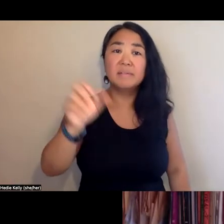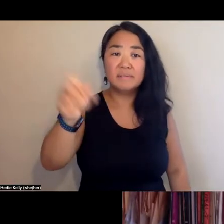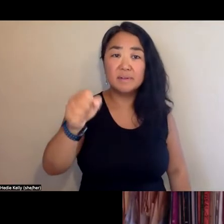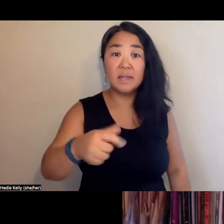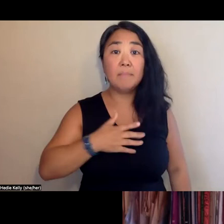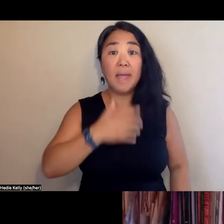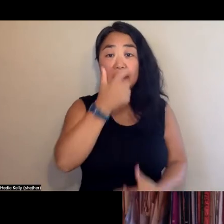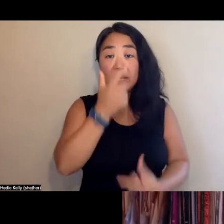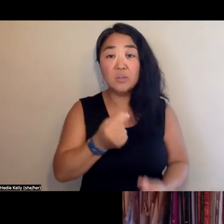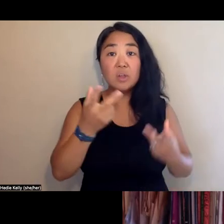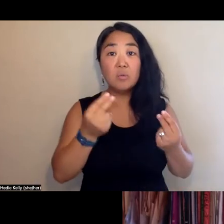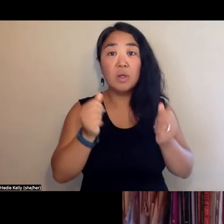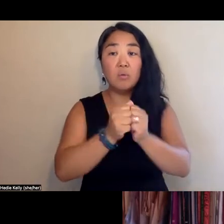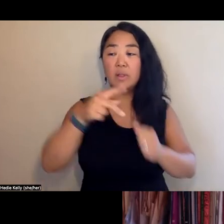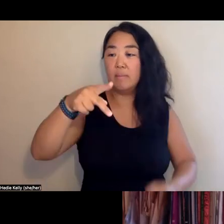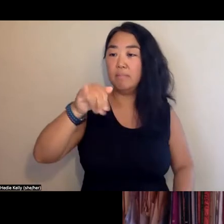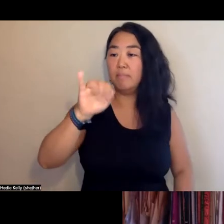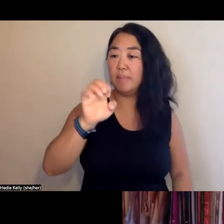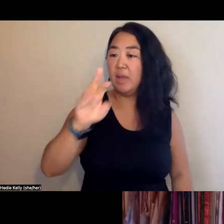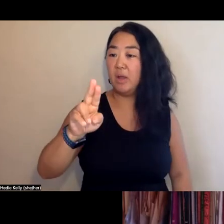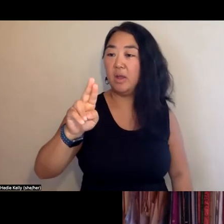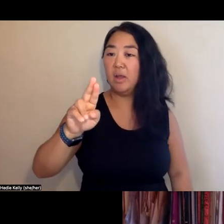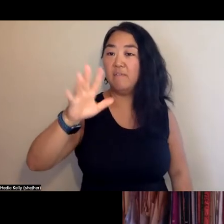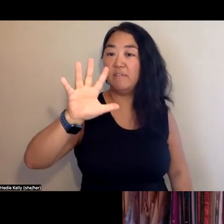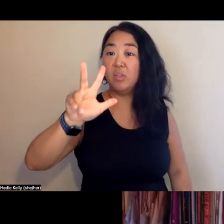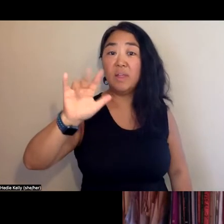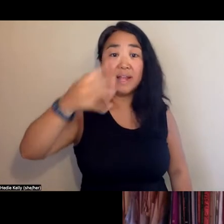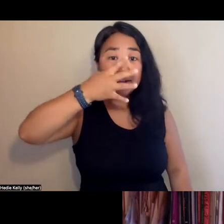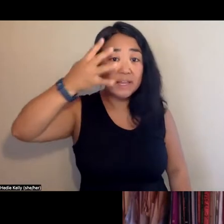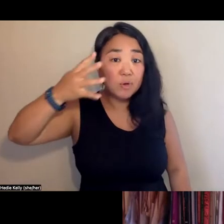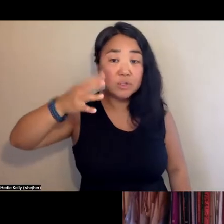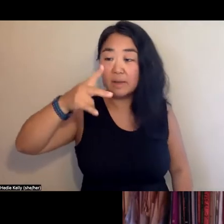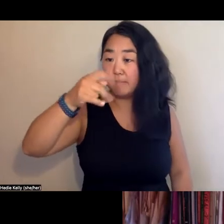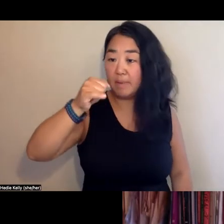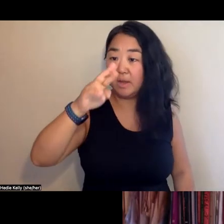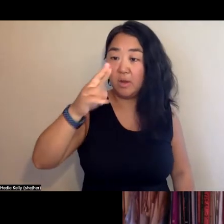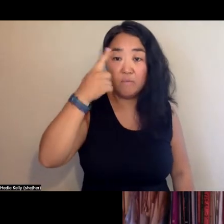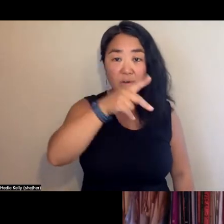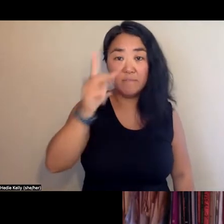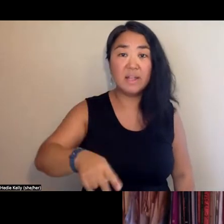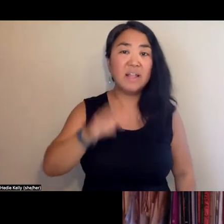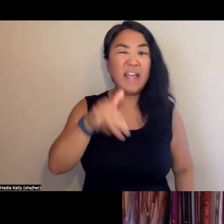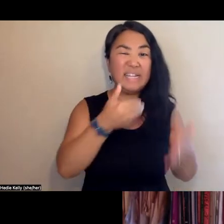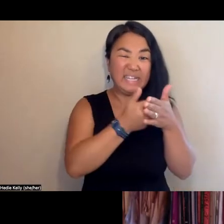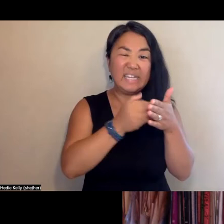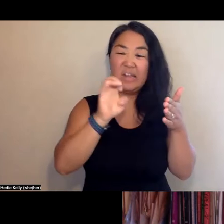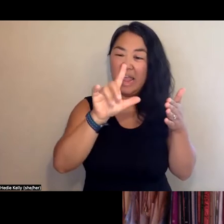My interest is in Pier 53, which was the immigration pier for Philadelphia. It was the Ellis Island. Very